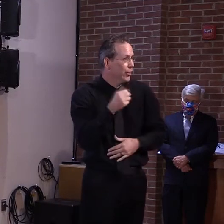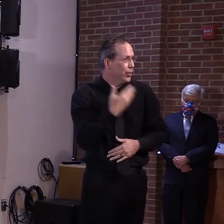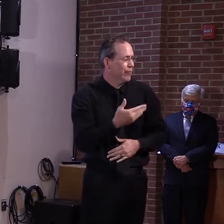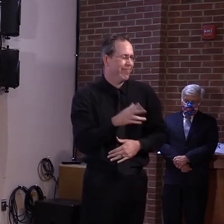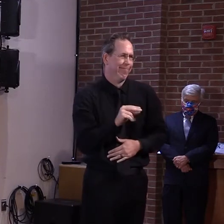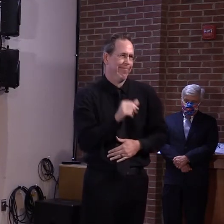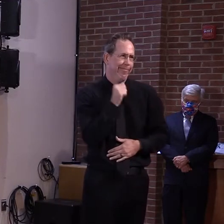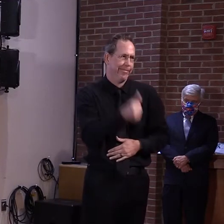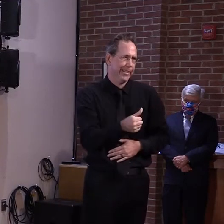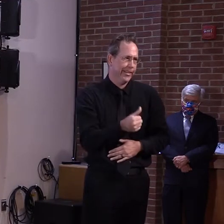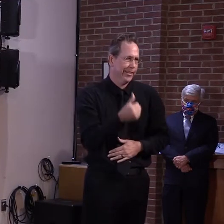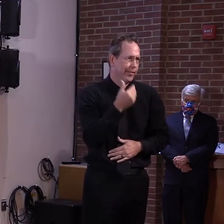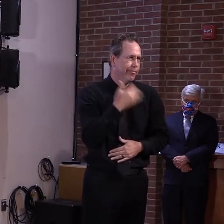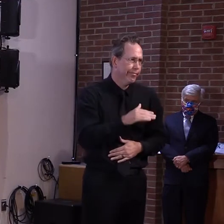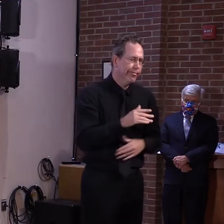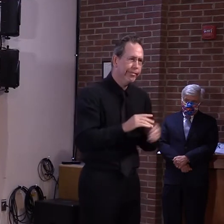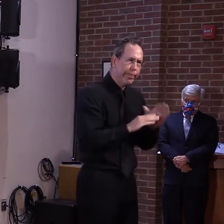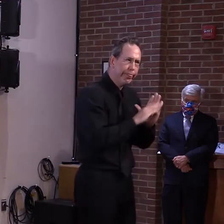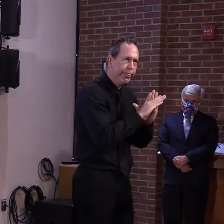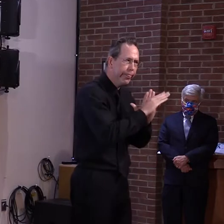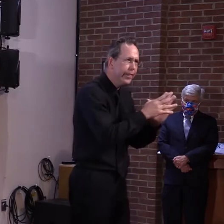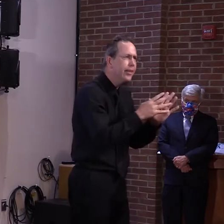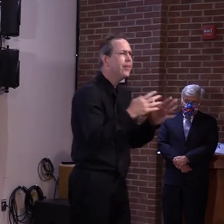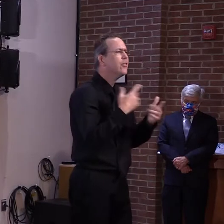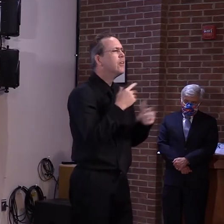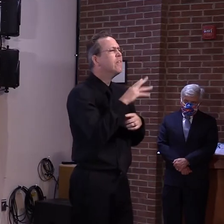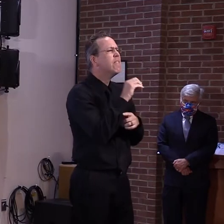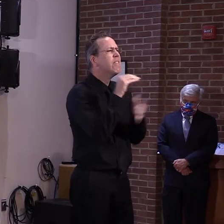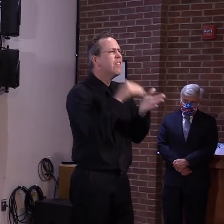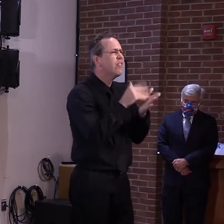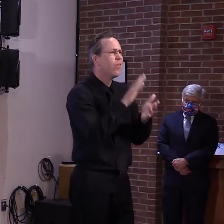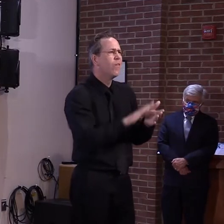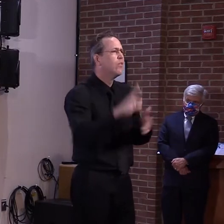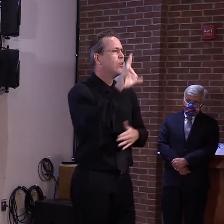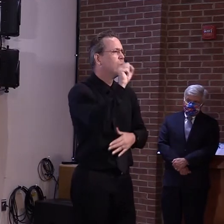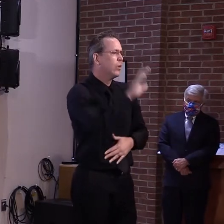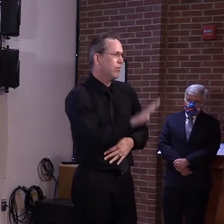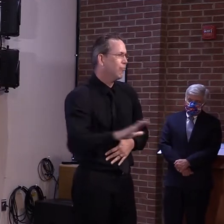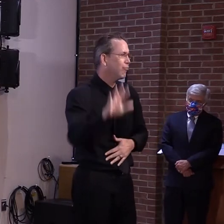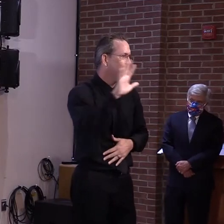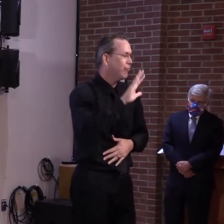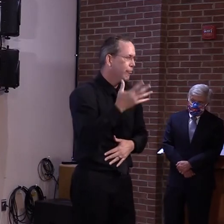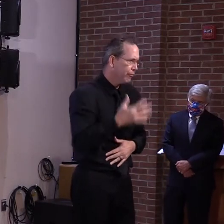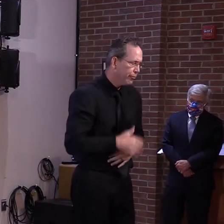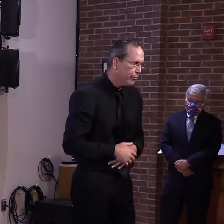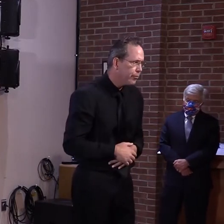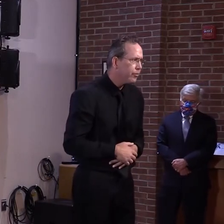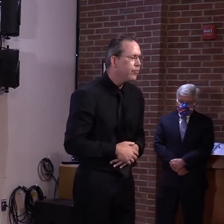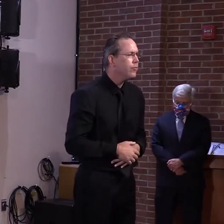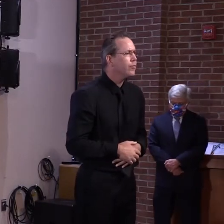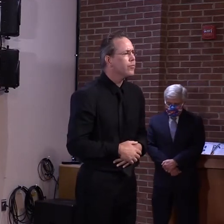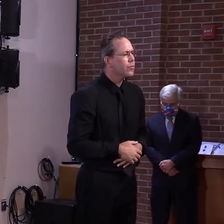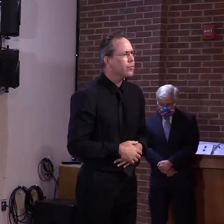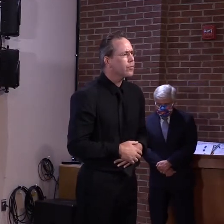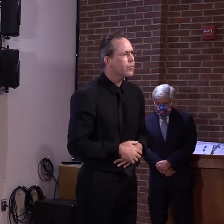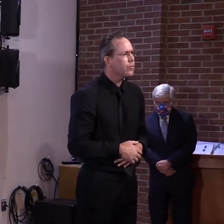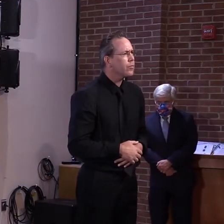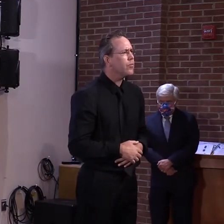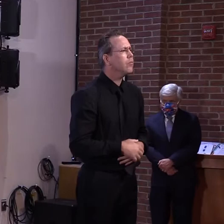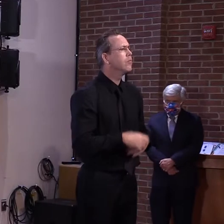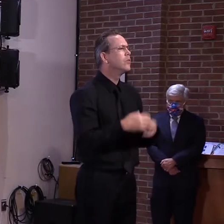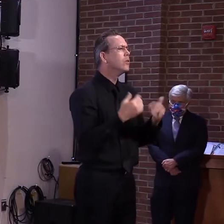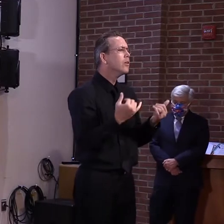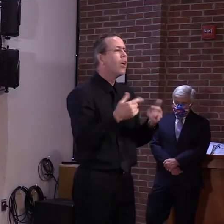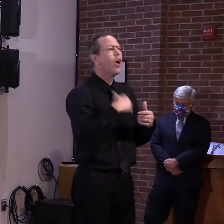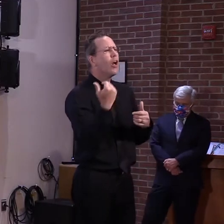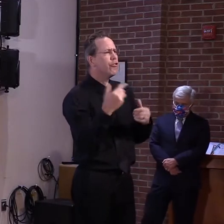out throughout the country. In the Northeast, we'll get into this a little bit more. We're continuing to look strong. But another point, and this sort of follows up on the